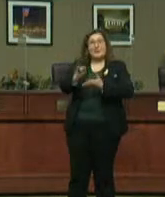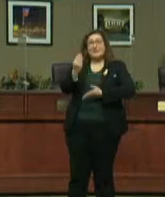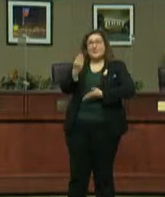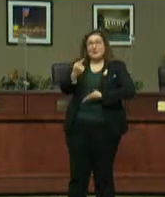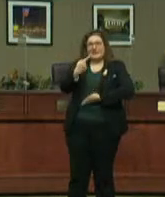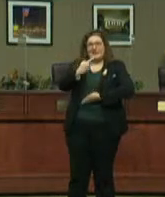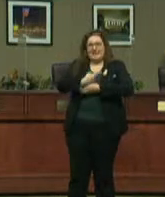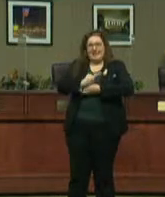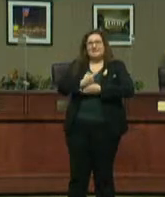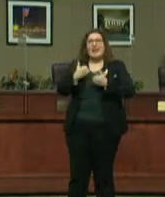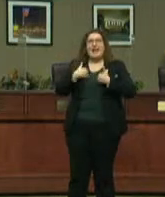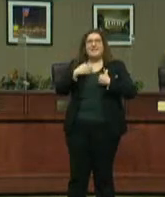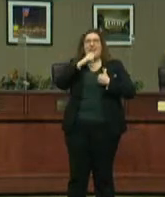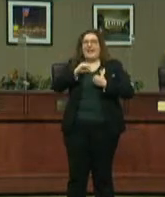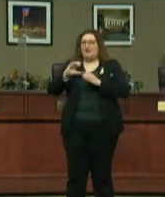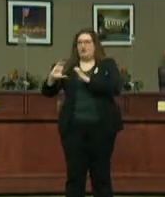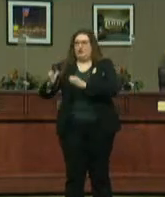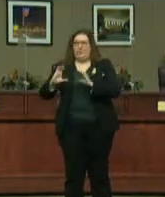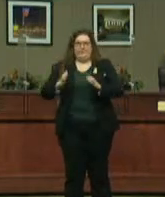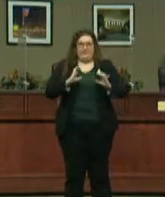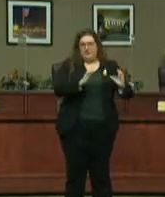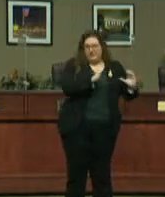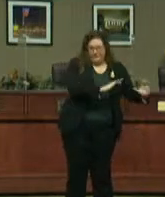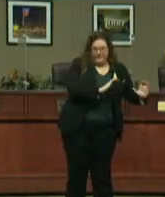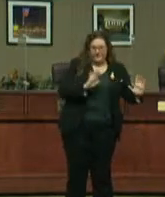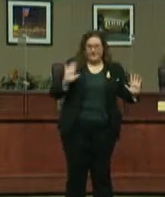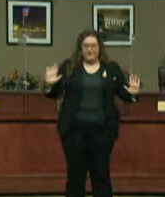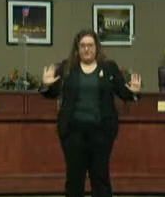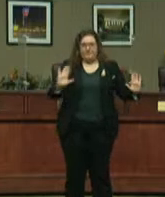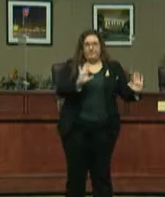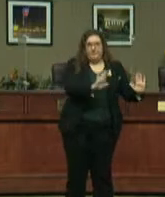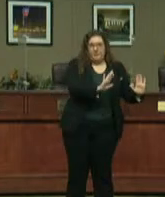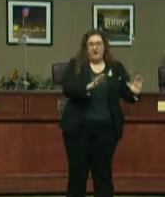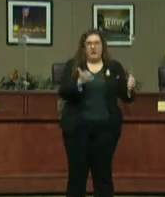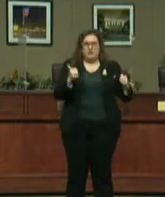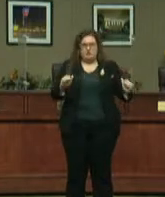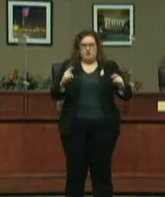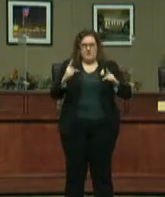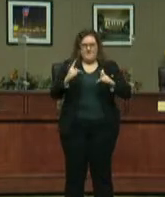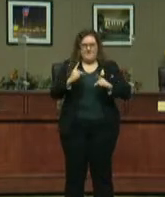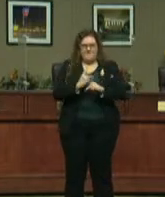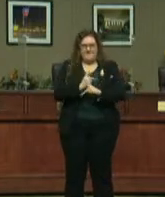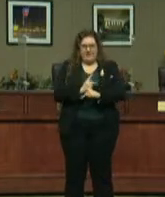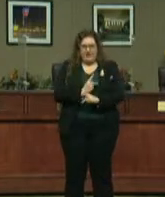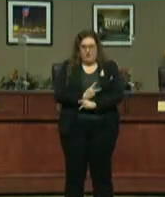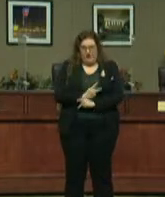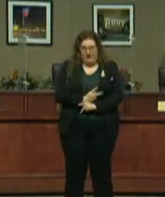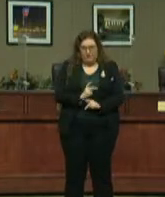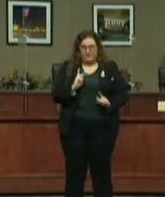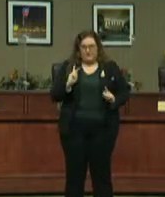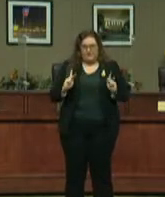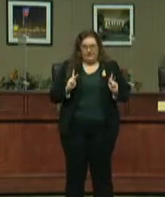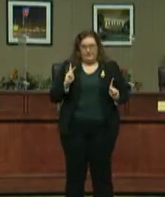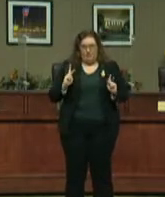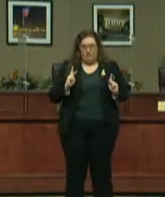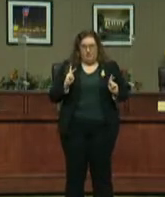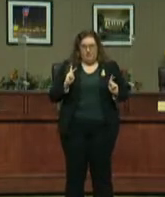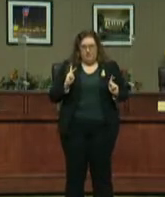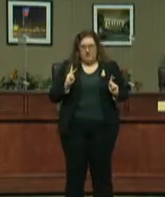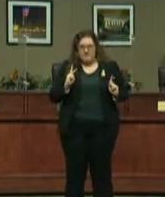by age group based on the positivity, and then calculated for those by age the positivity